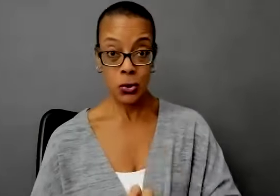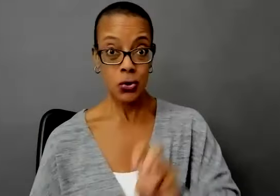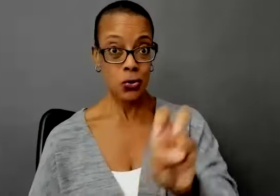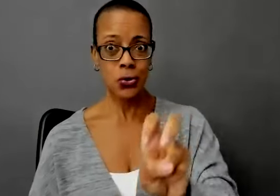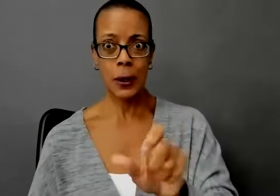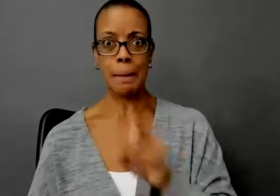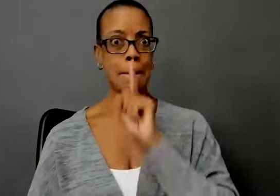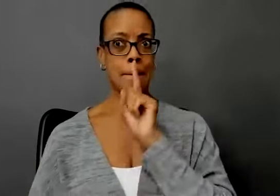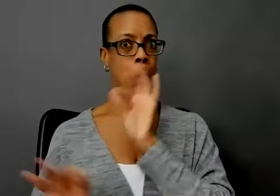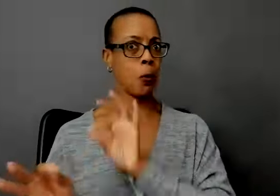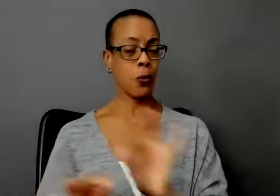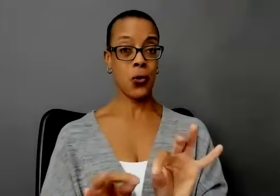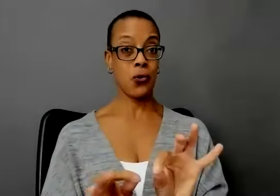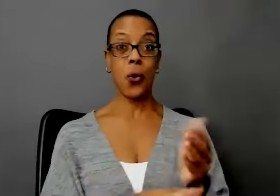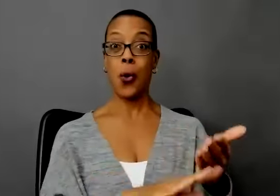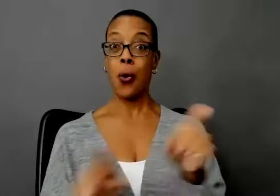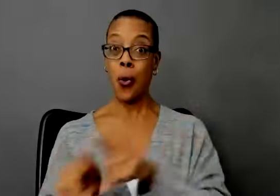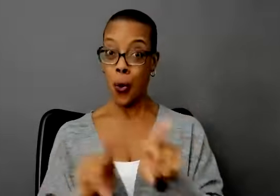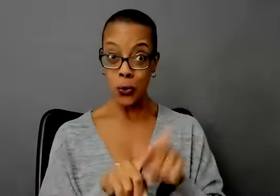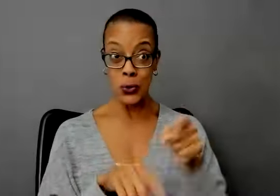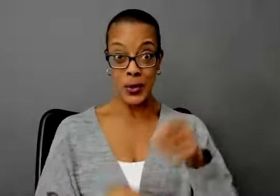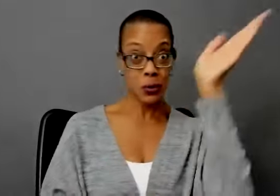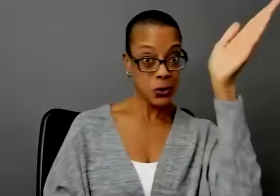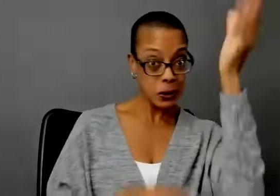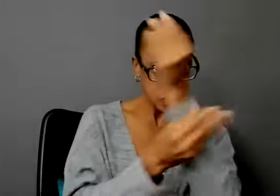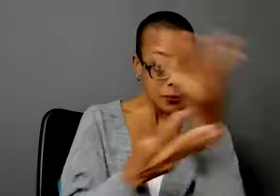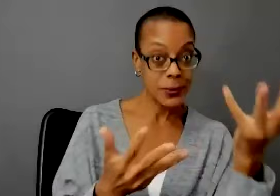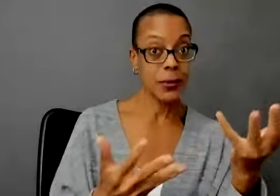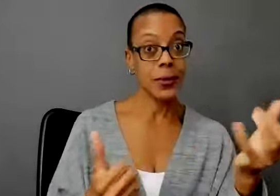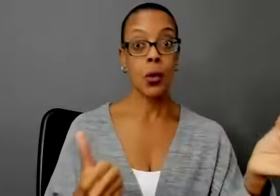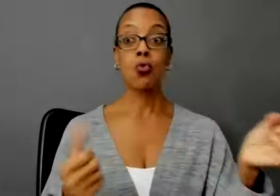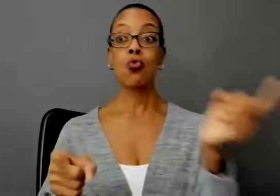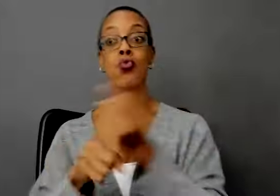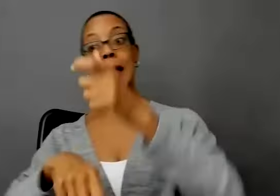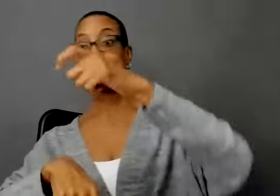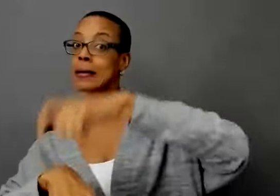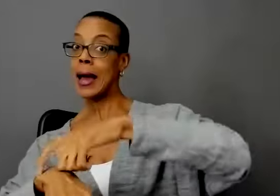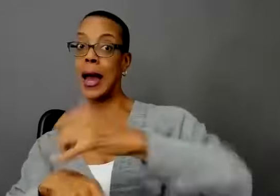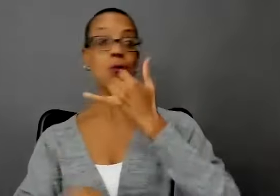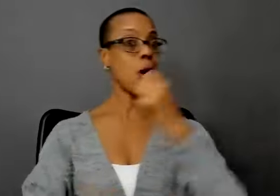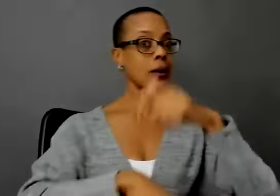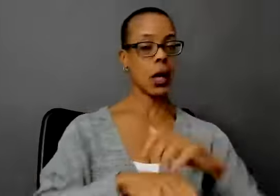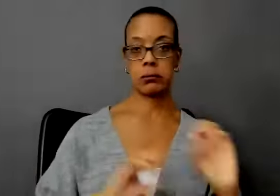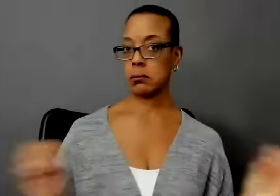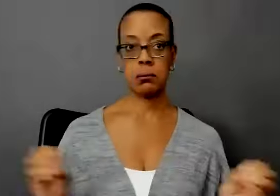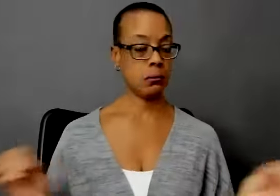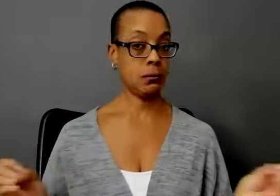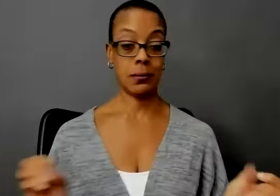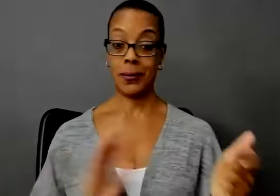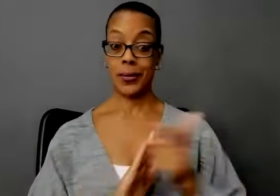this presentation by saying that there was no perfect time to start. The law as amended today is not perfect, and